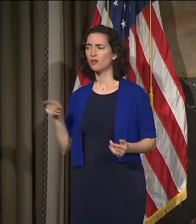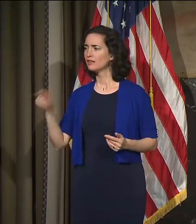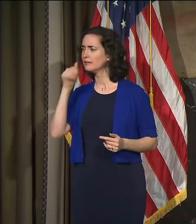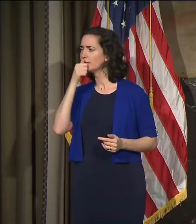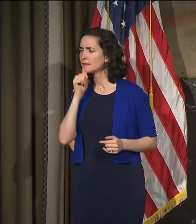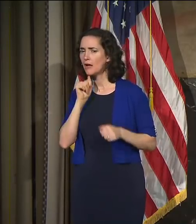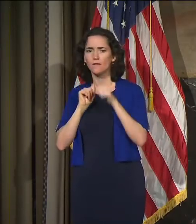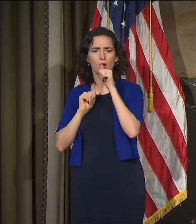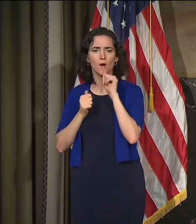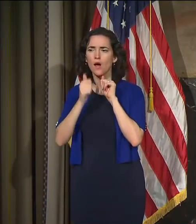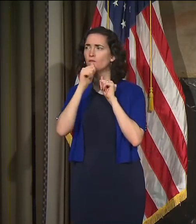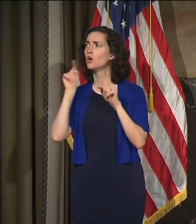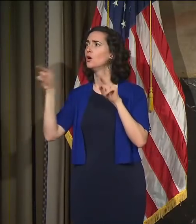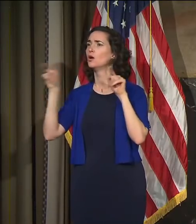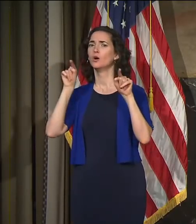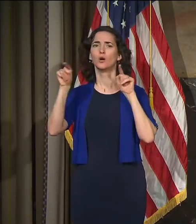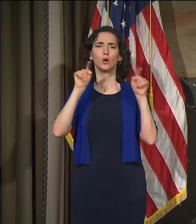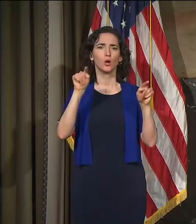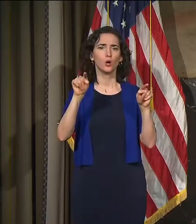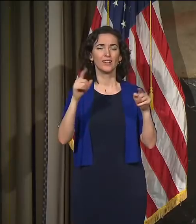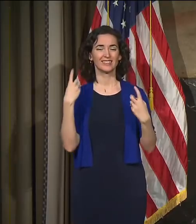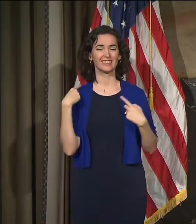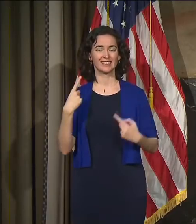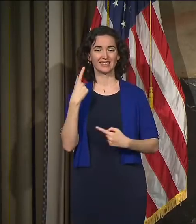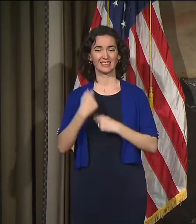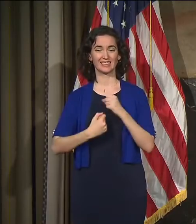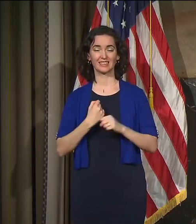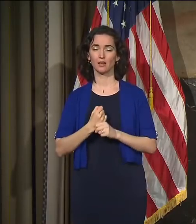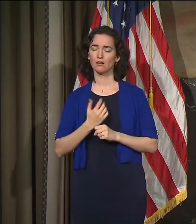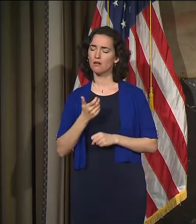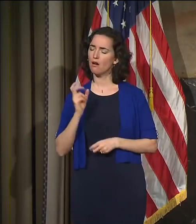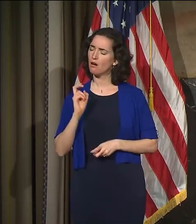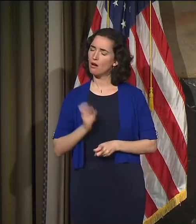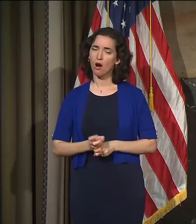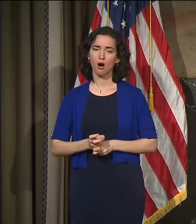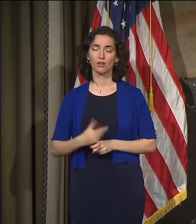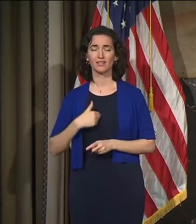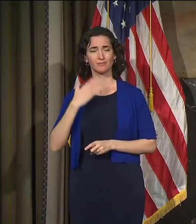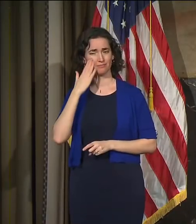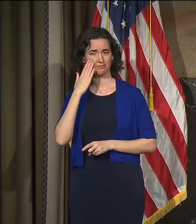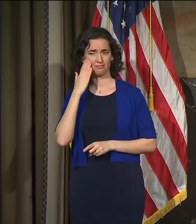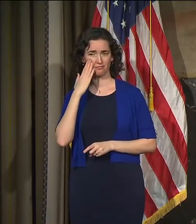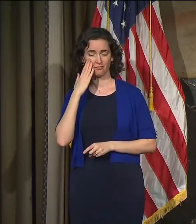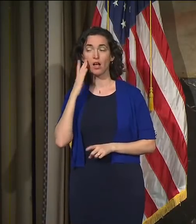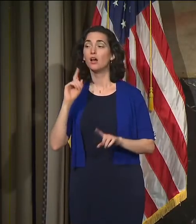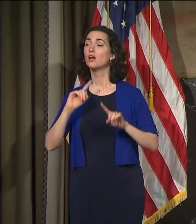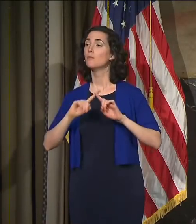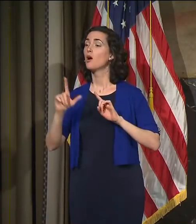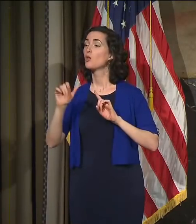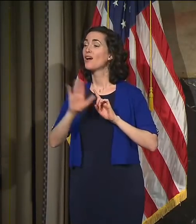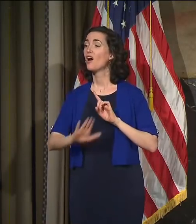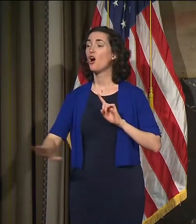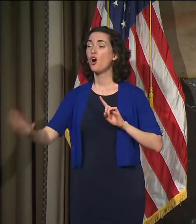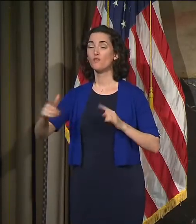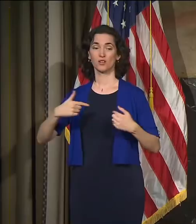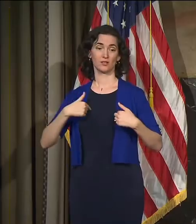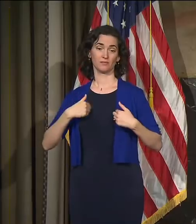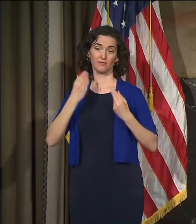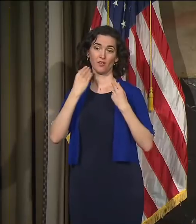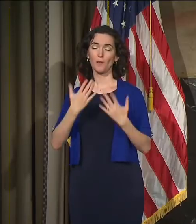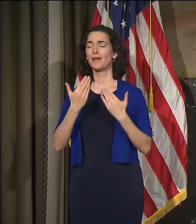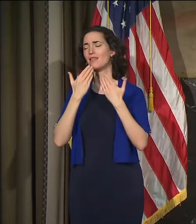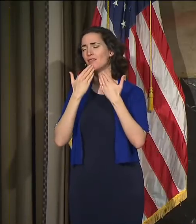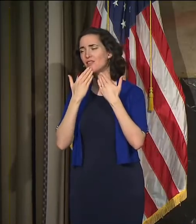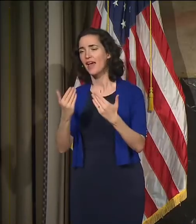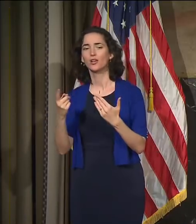has been a tough year. I am well aware of that. But I do want to thank the people of Louisiana for being so